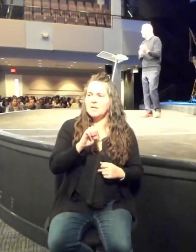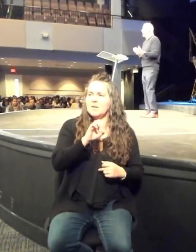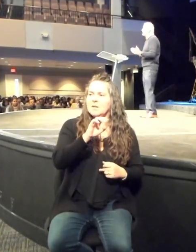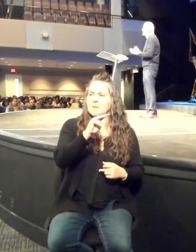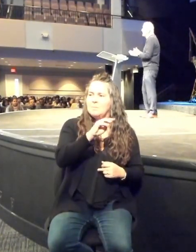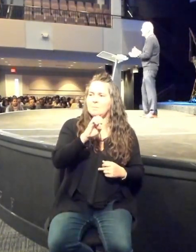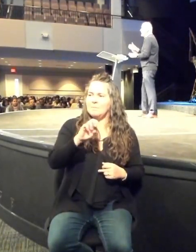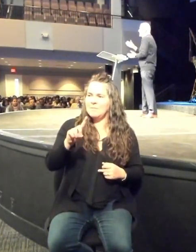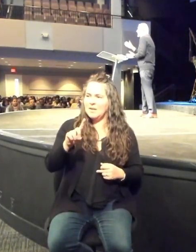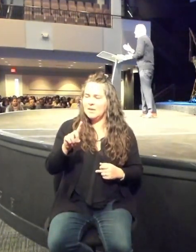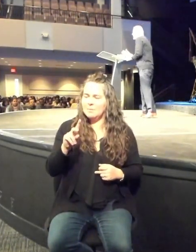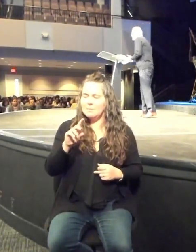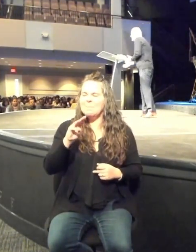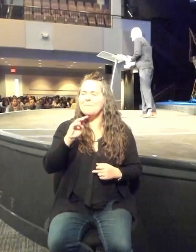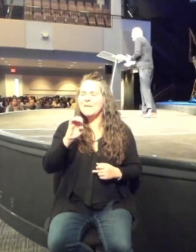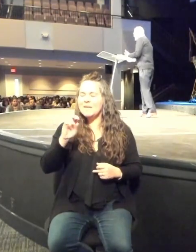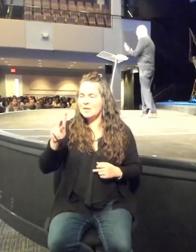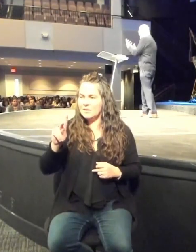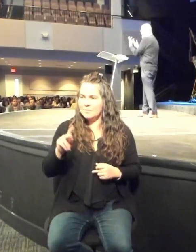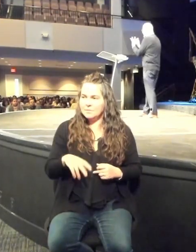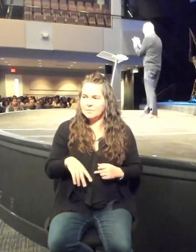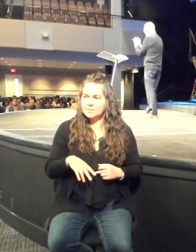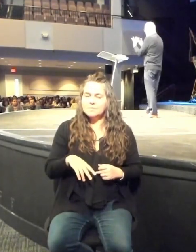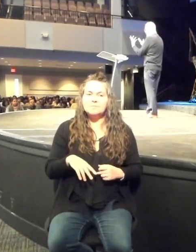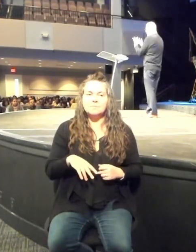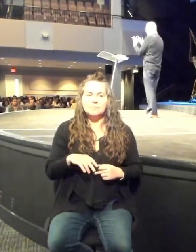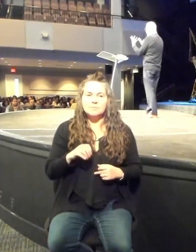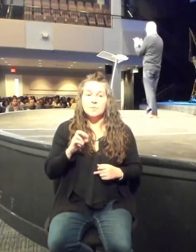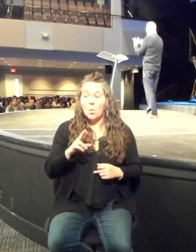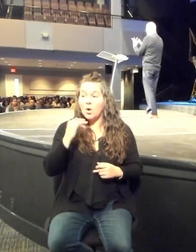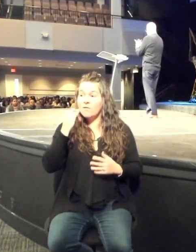strong, you have to be tender. See, these are not